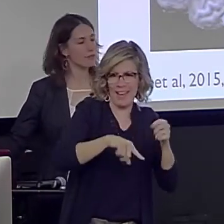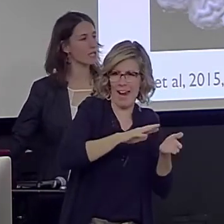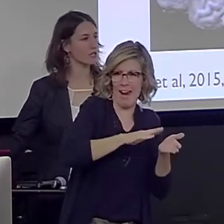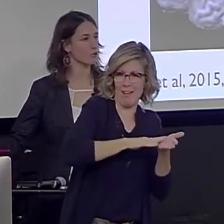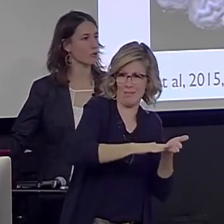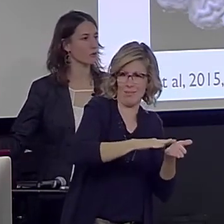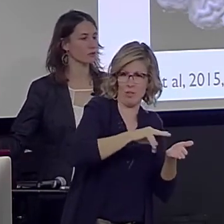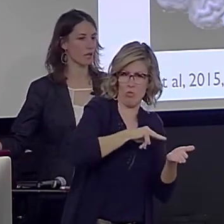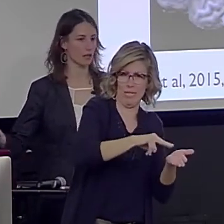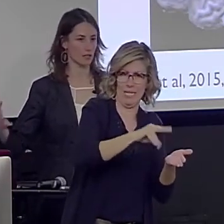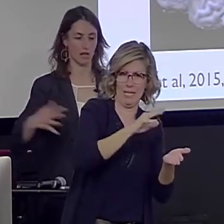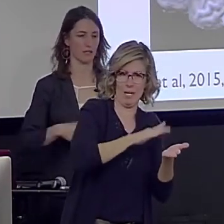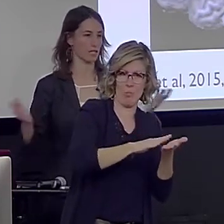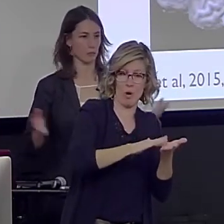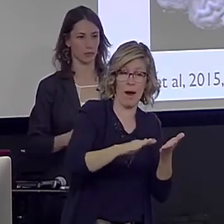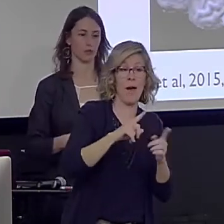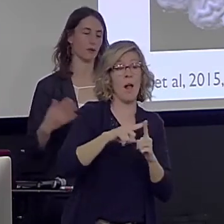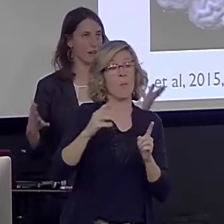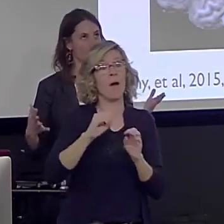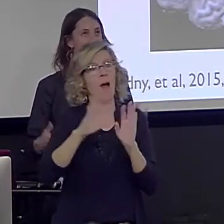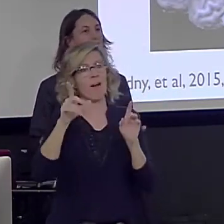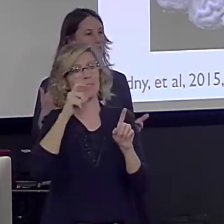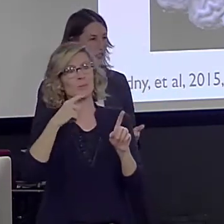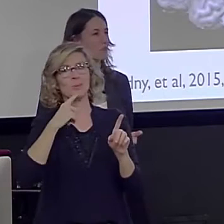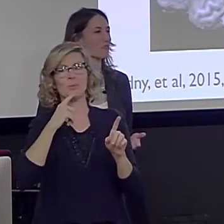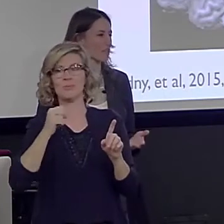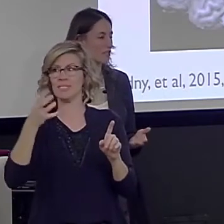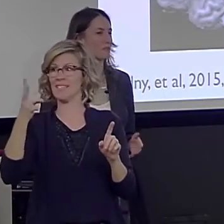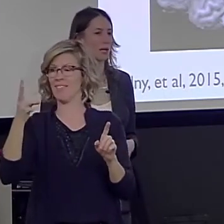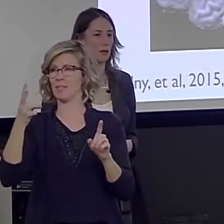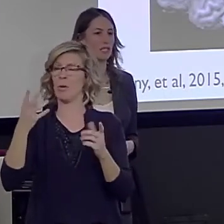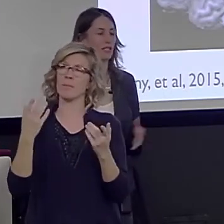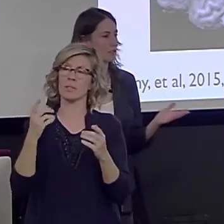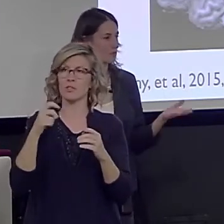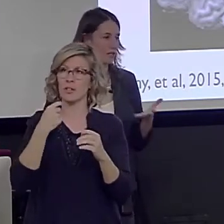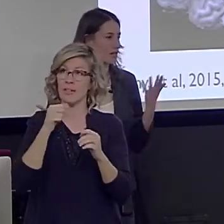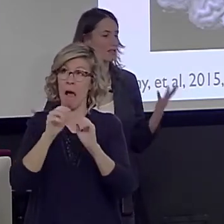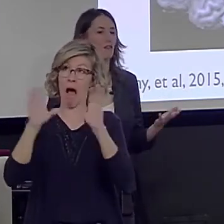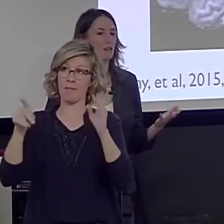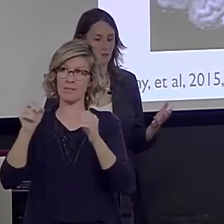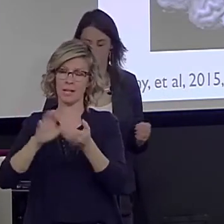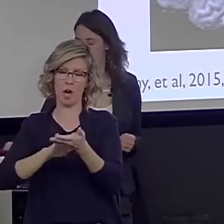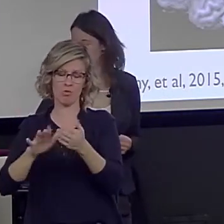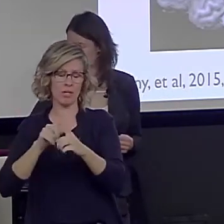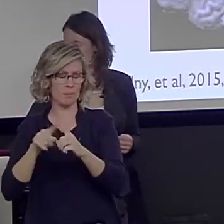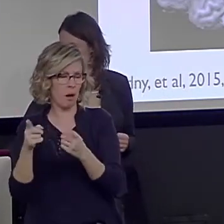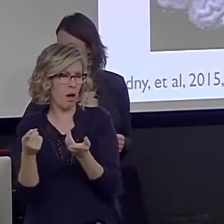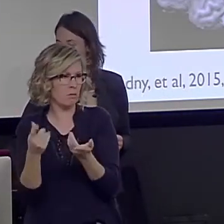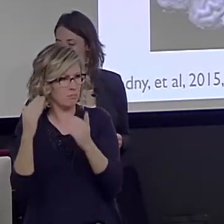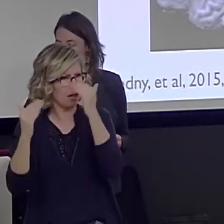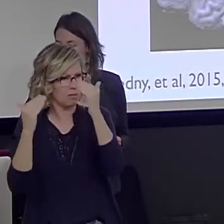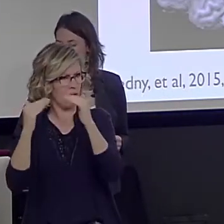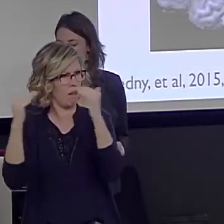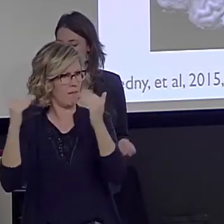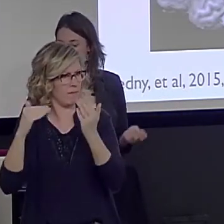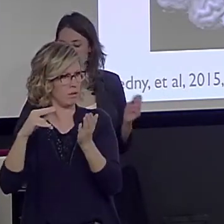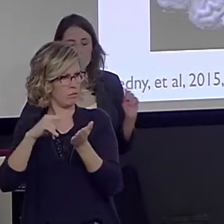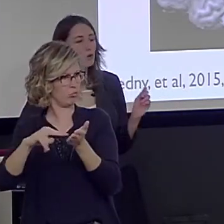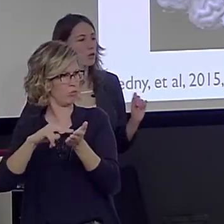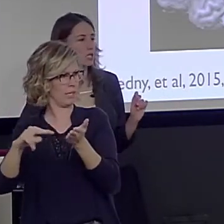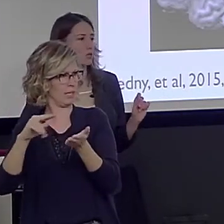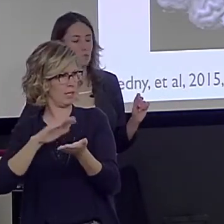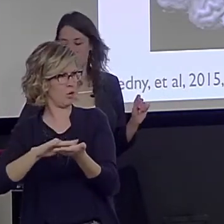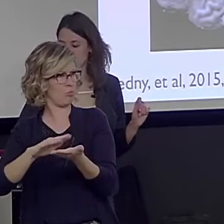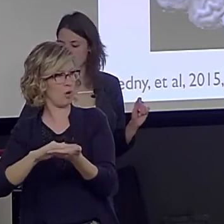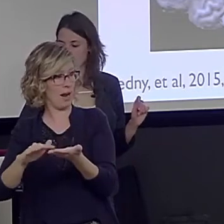in the 17-year-old is obviously, she's a proficient Braille reader, an adult-level Braille reader. But the